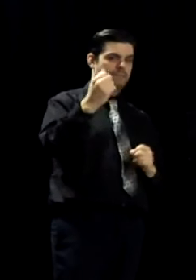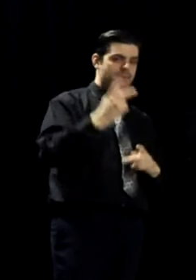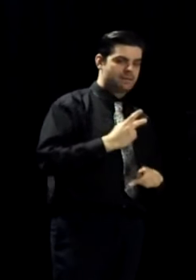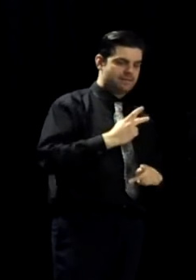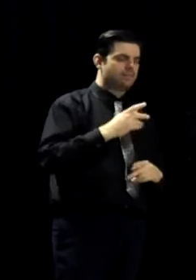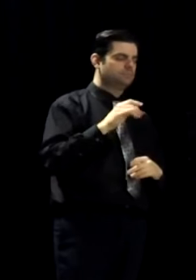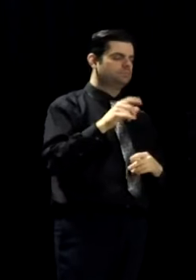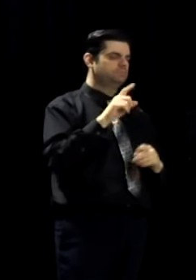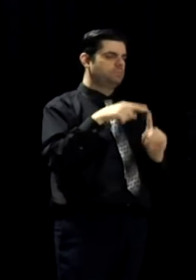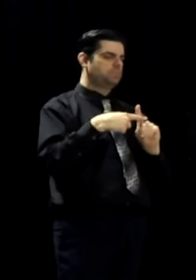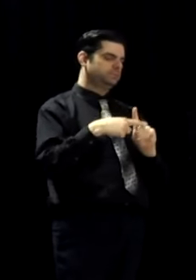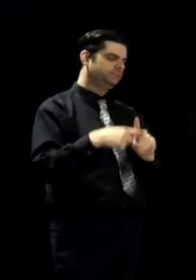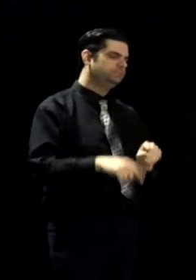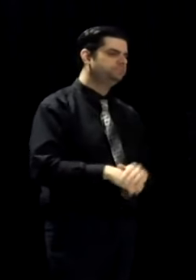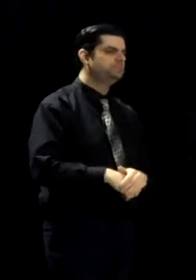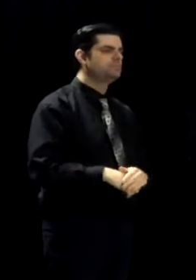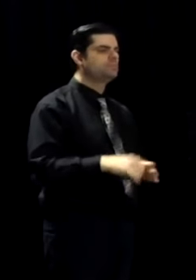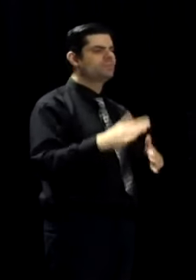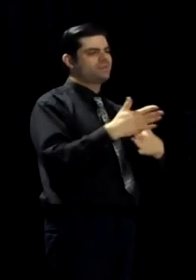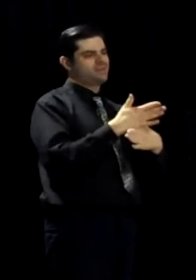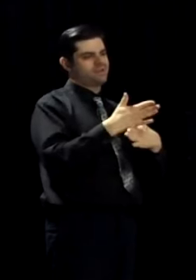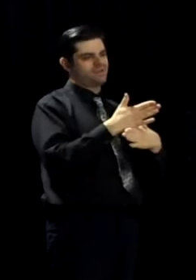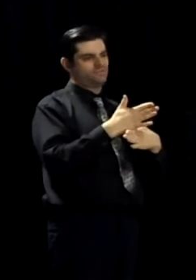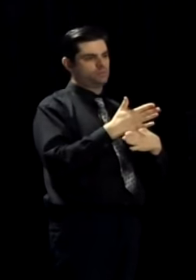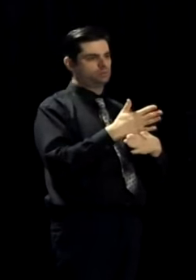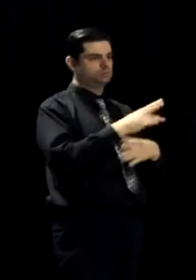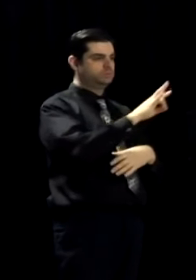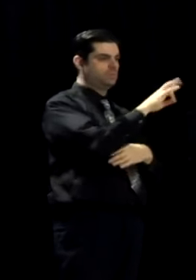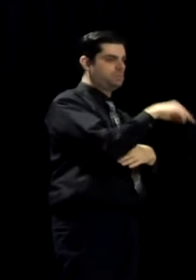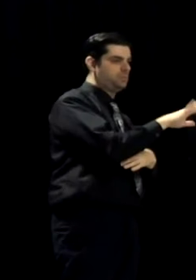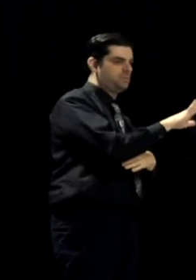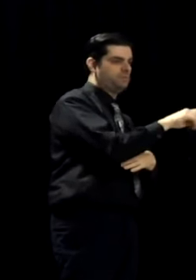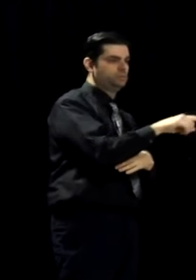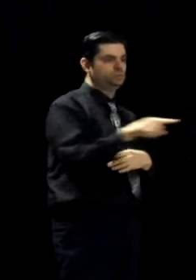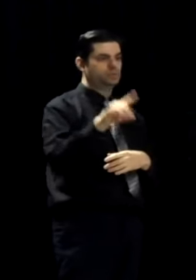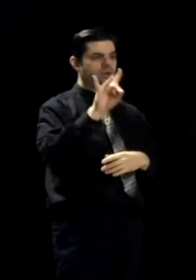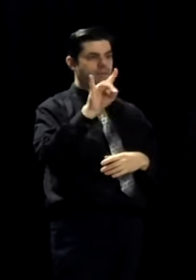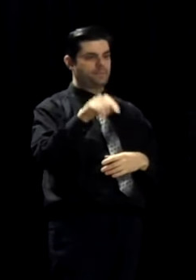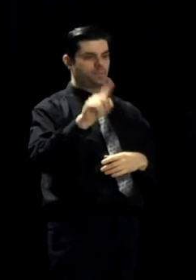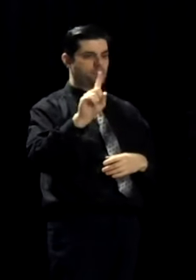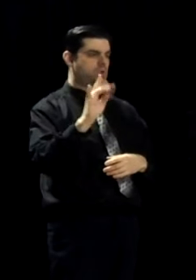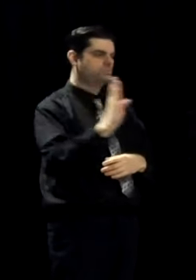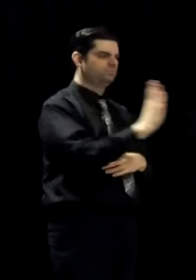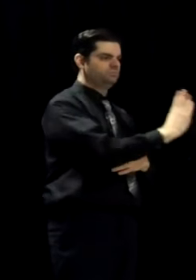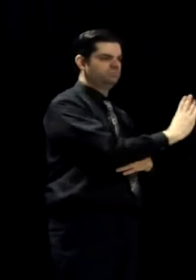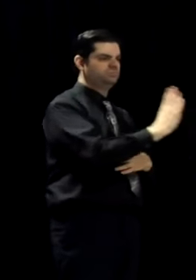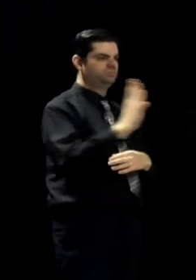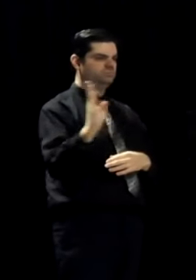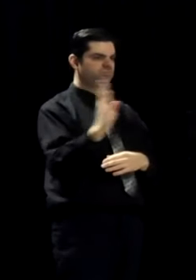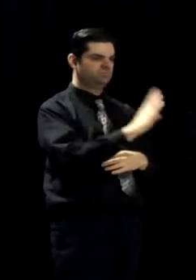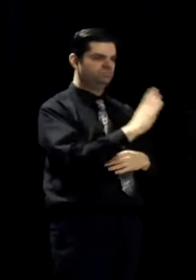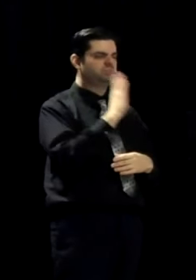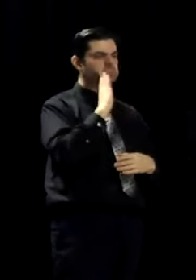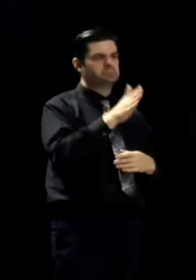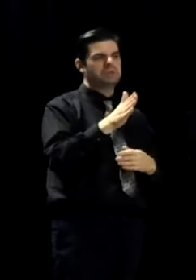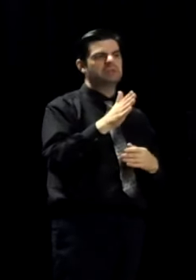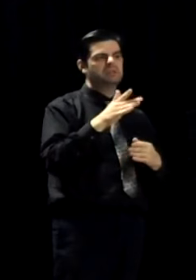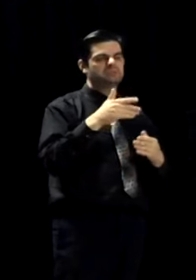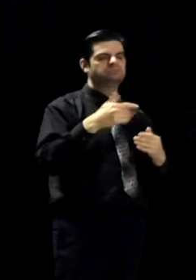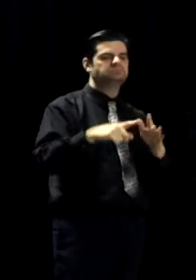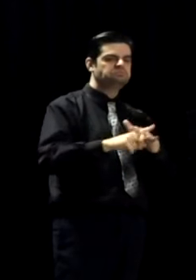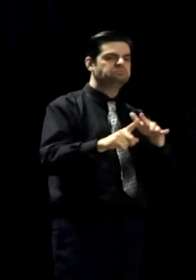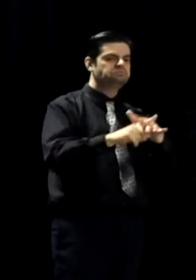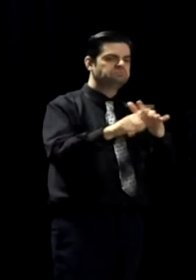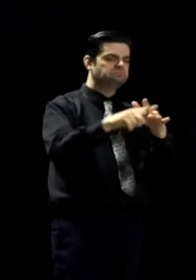somewhere between 7.5 and 8.1. And so let's just look at the numbers. 474